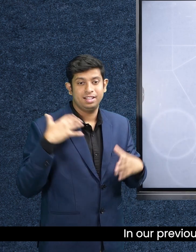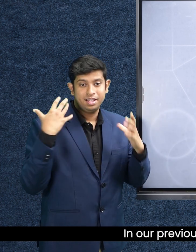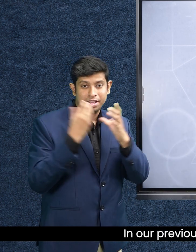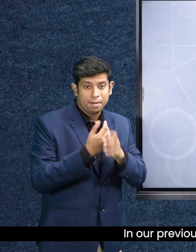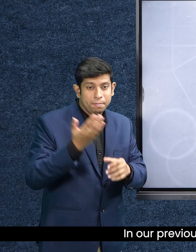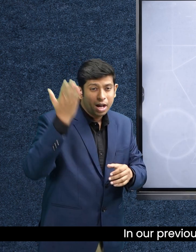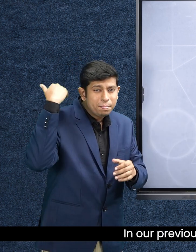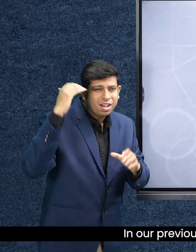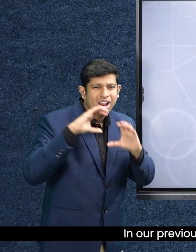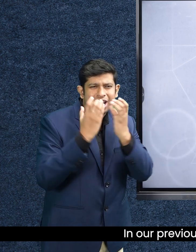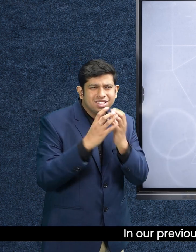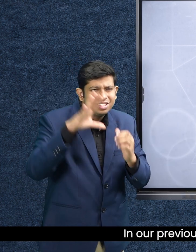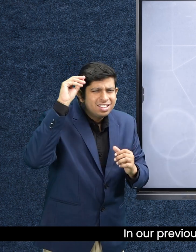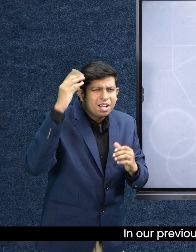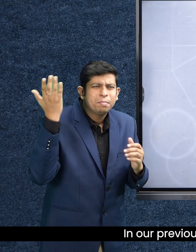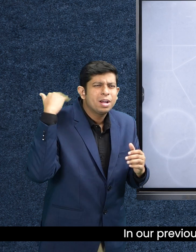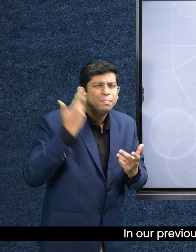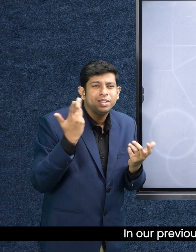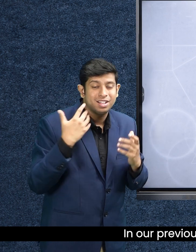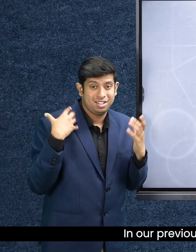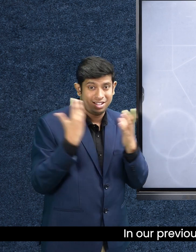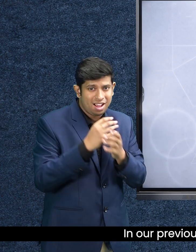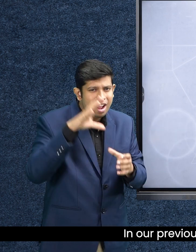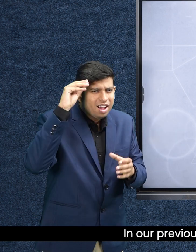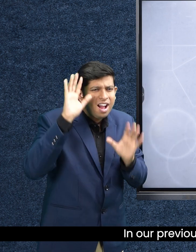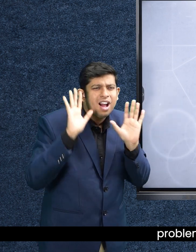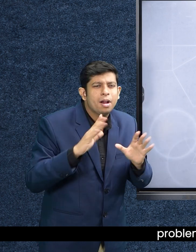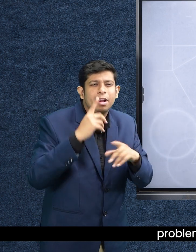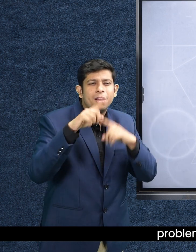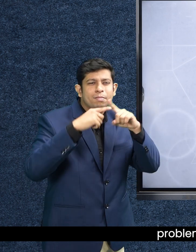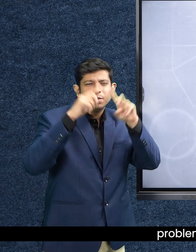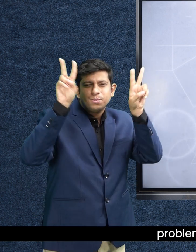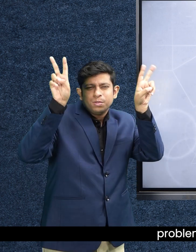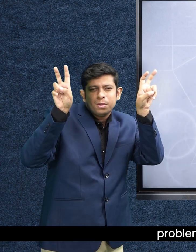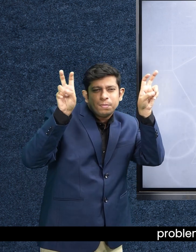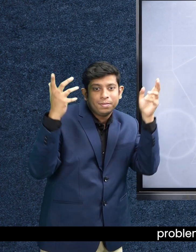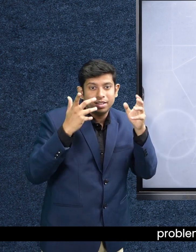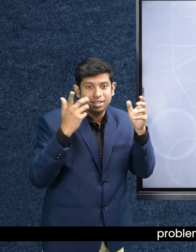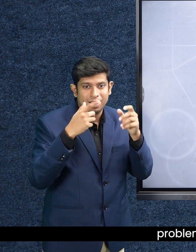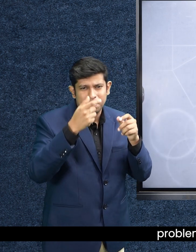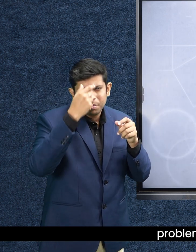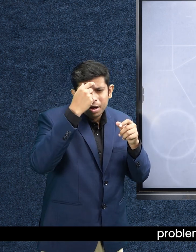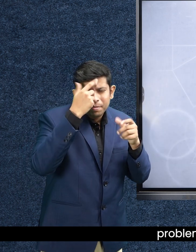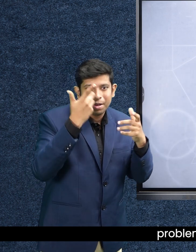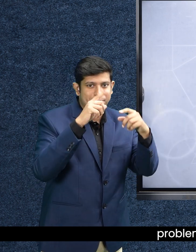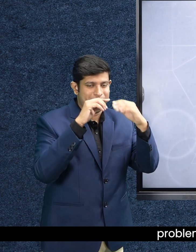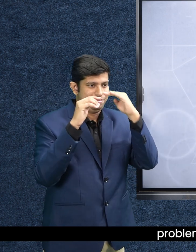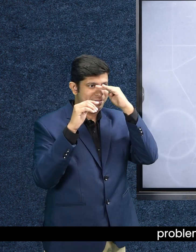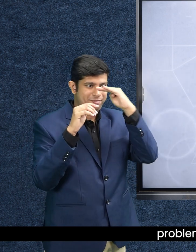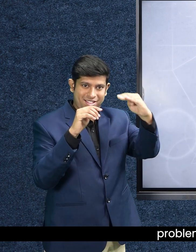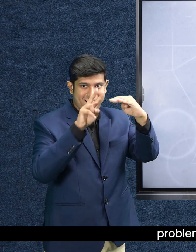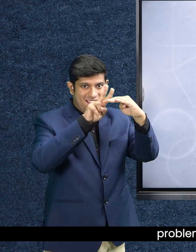In our previous session, we have learned to deal with problems of elevation and depression.